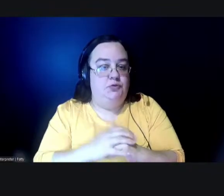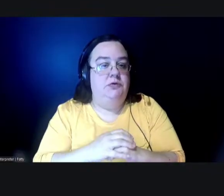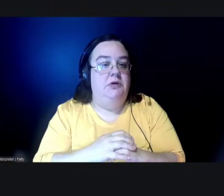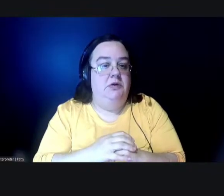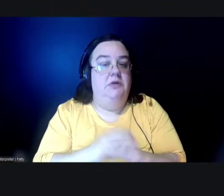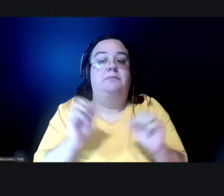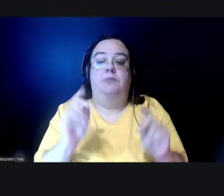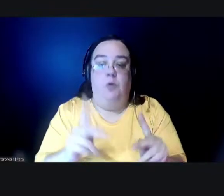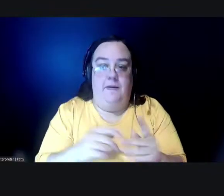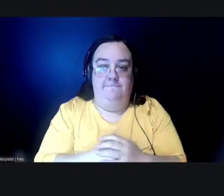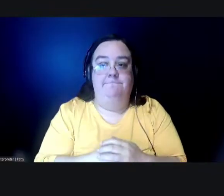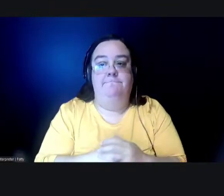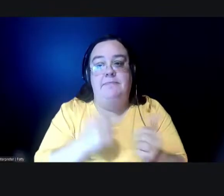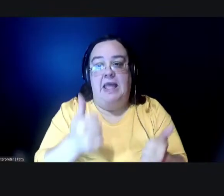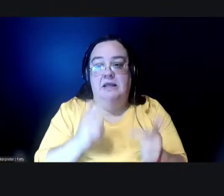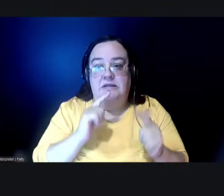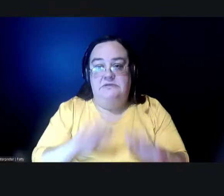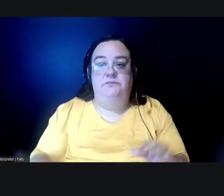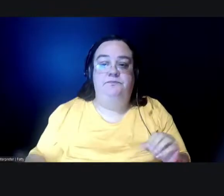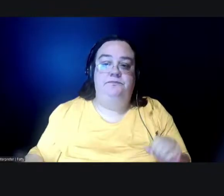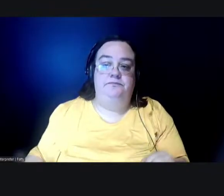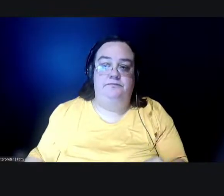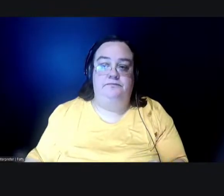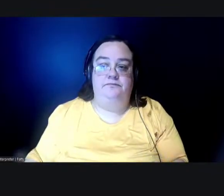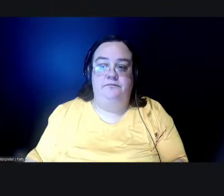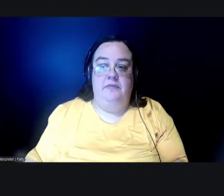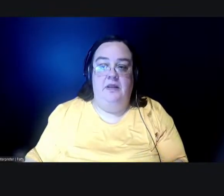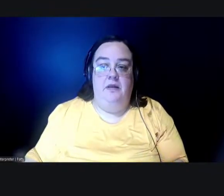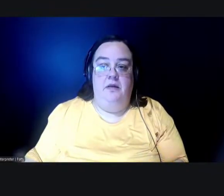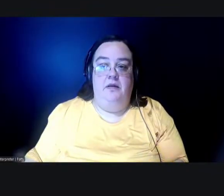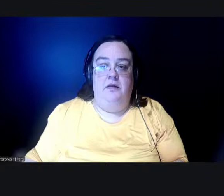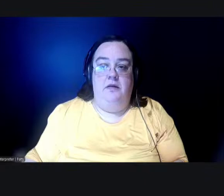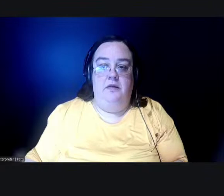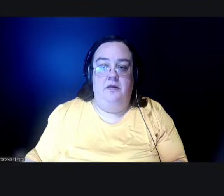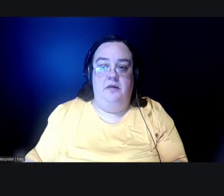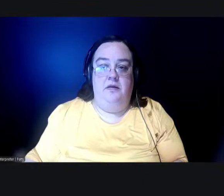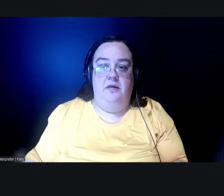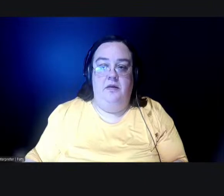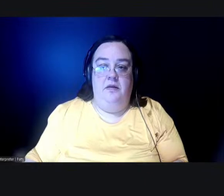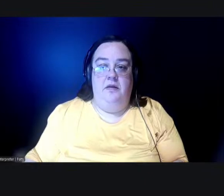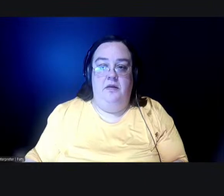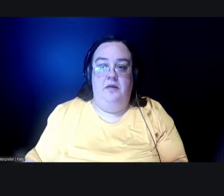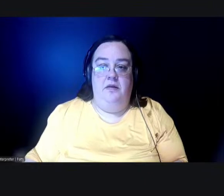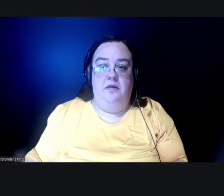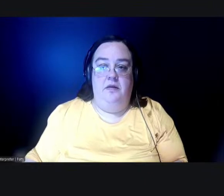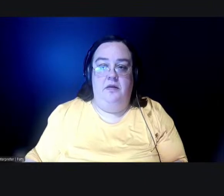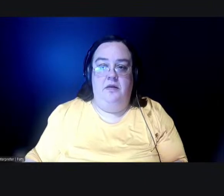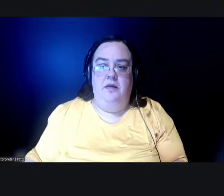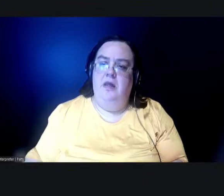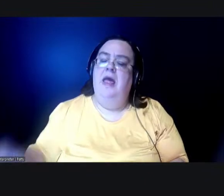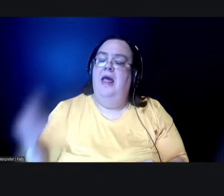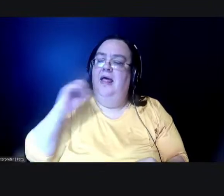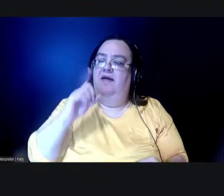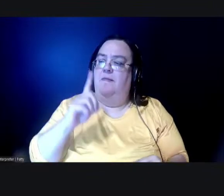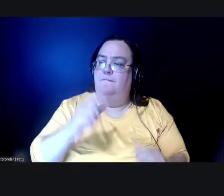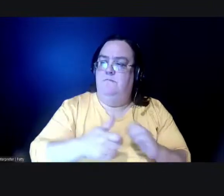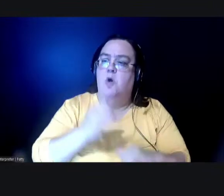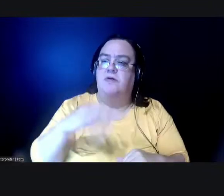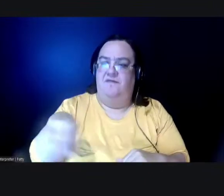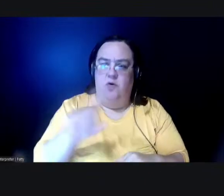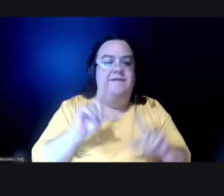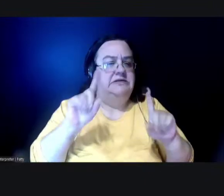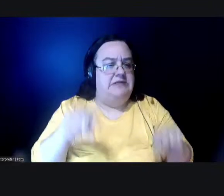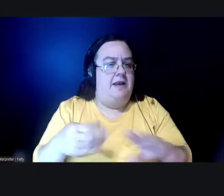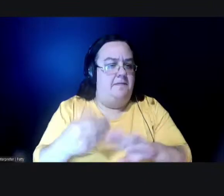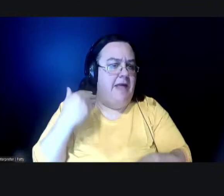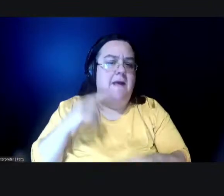Okay, excellent. So council, yeah, that is for those of you, well, I think most of you have attended them in the past, but we haven't had